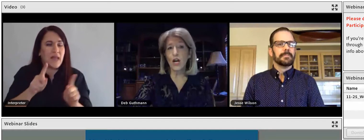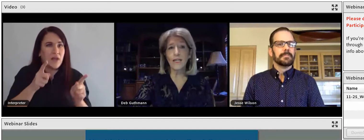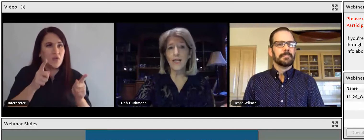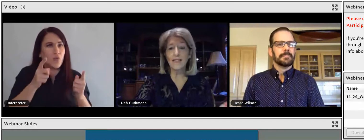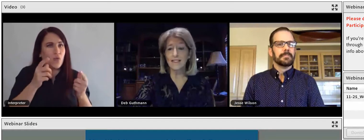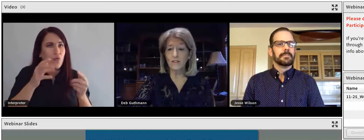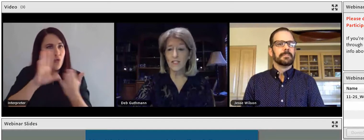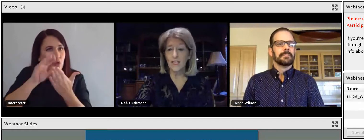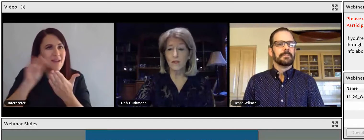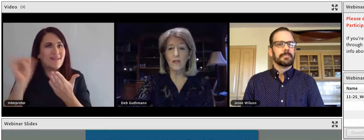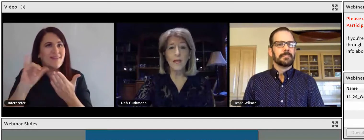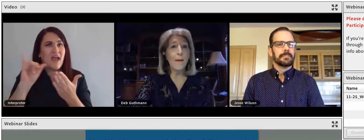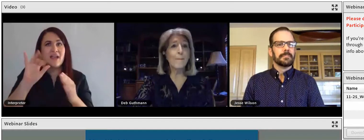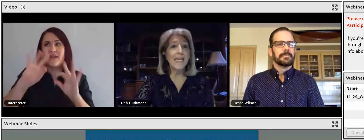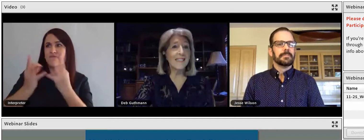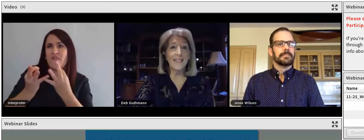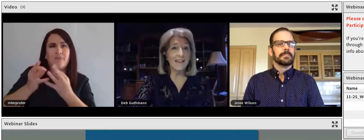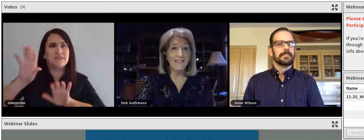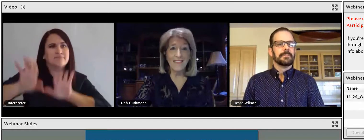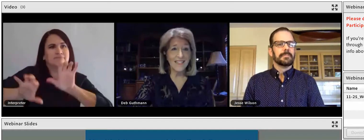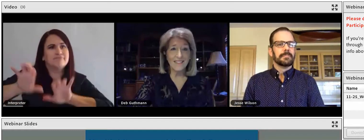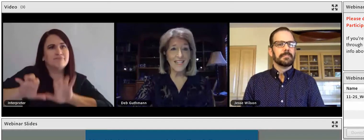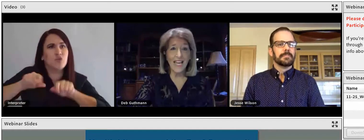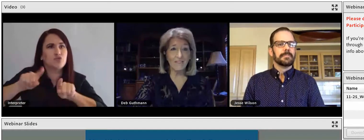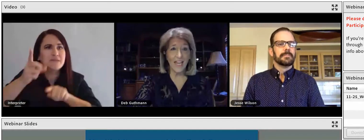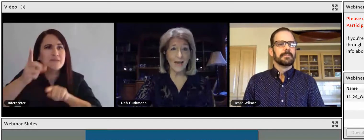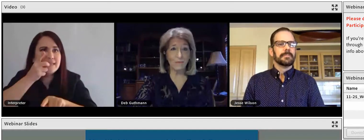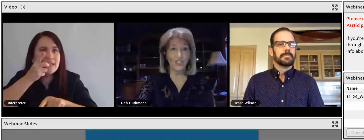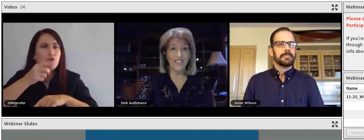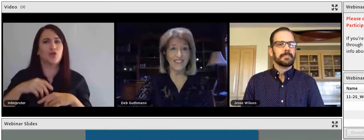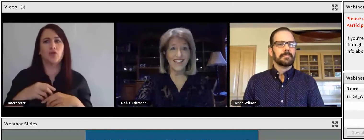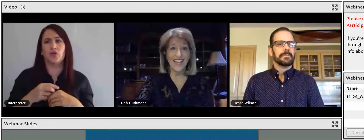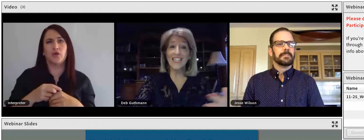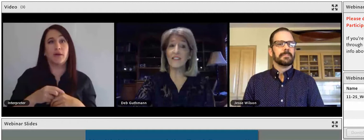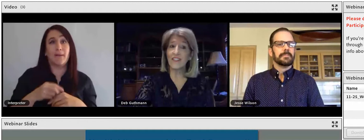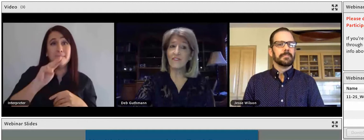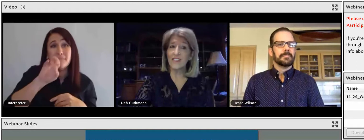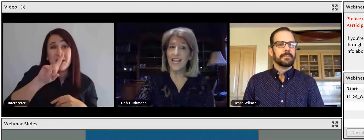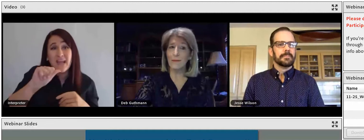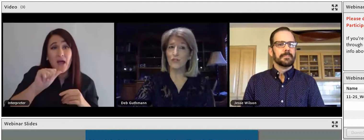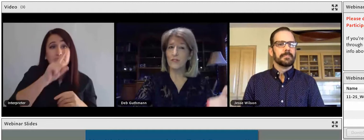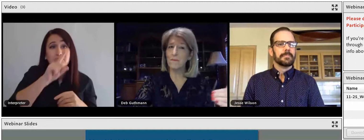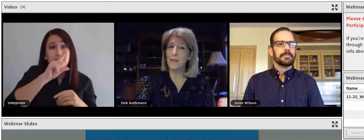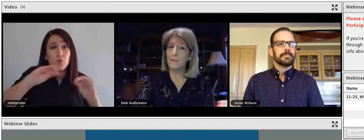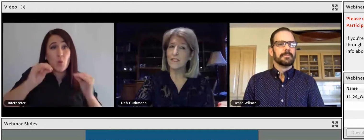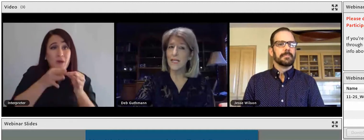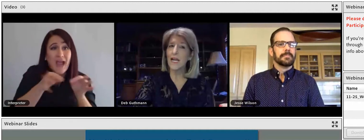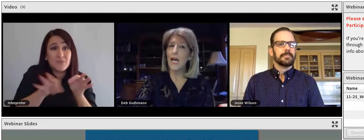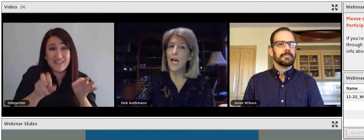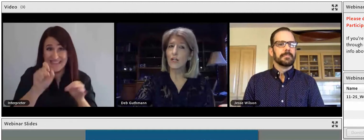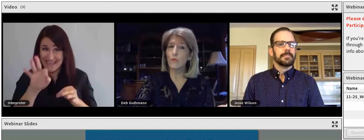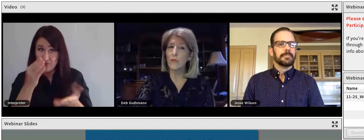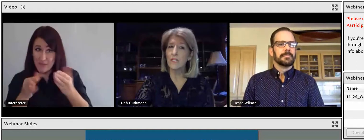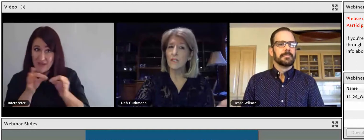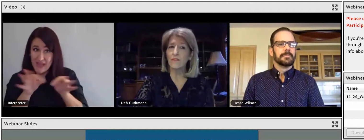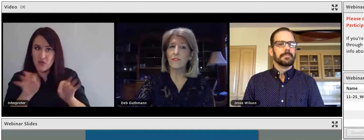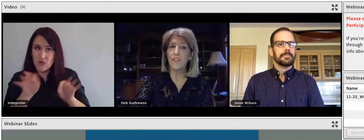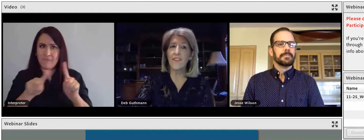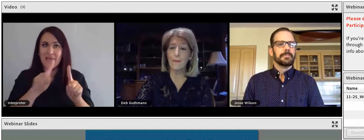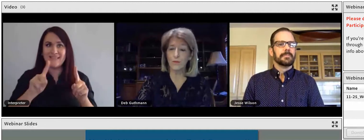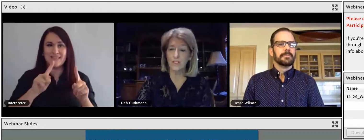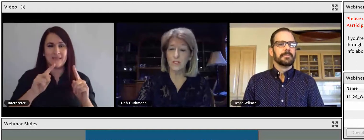and talking at dinner table, media that doesn't have captioning. And even if it's captioned, maybe it's at a higher